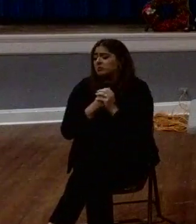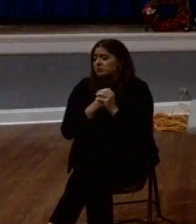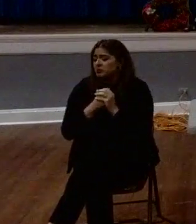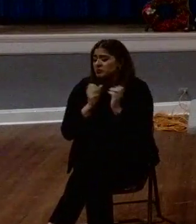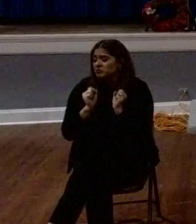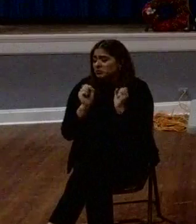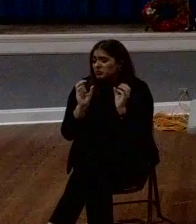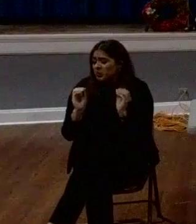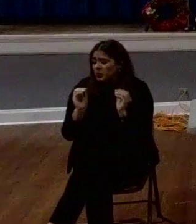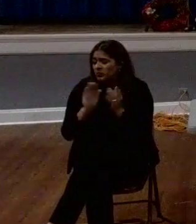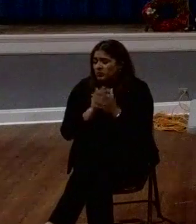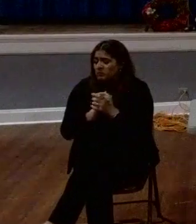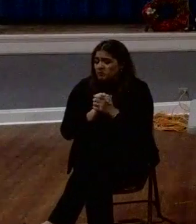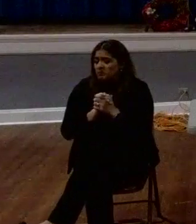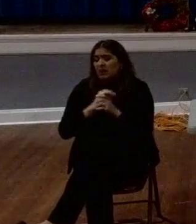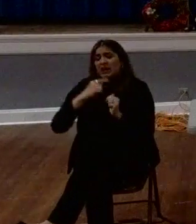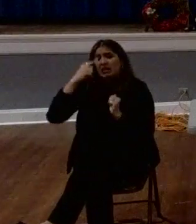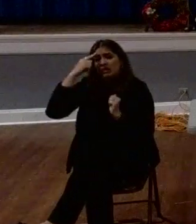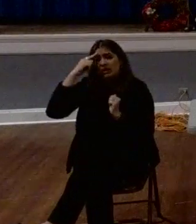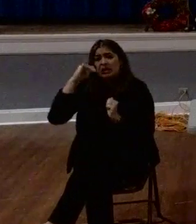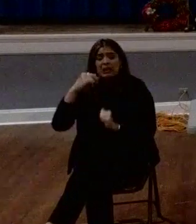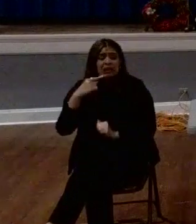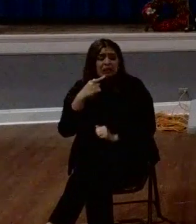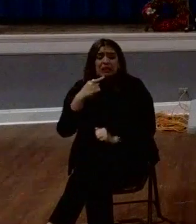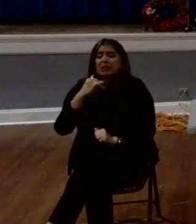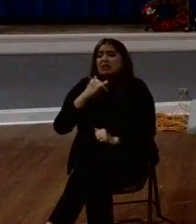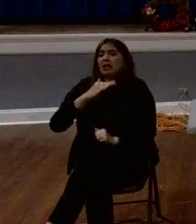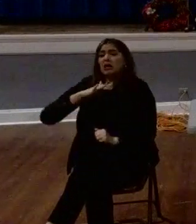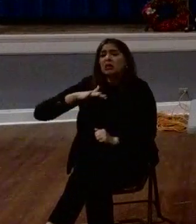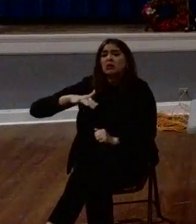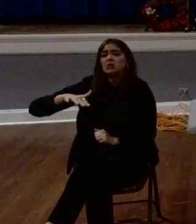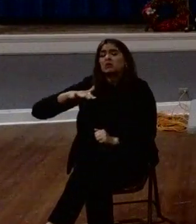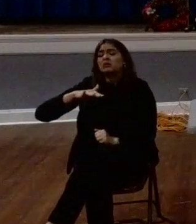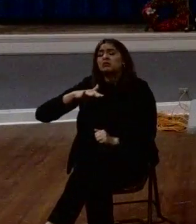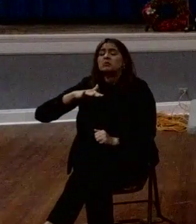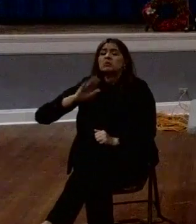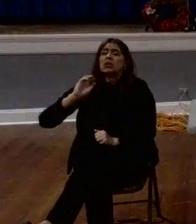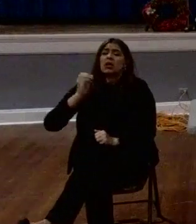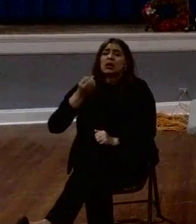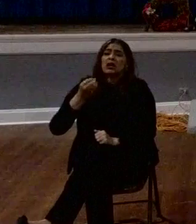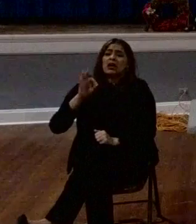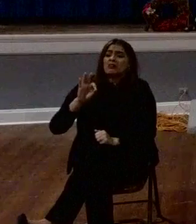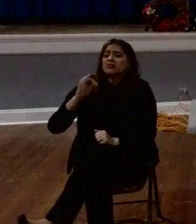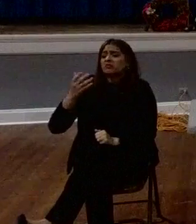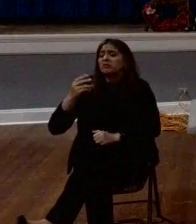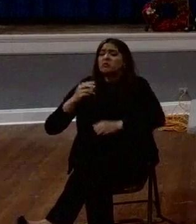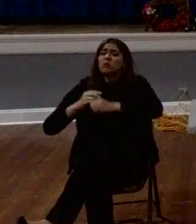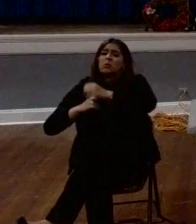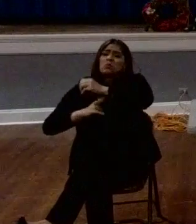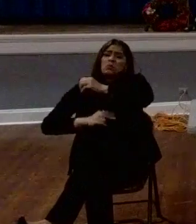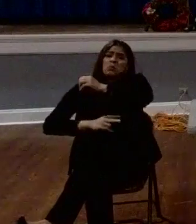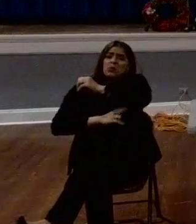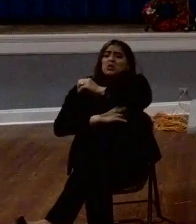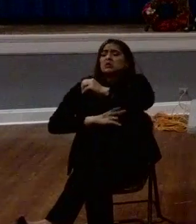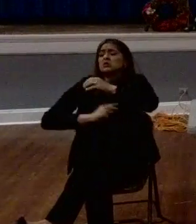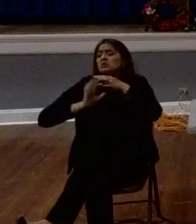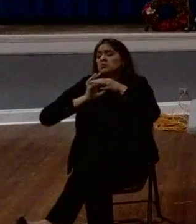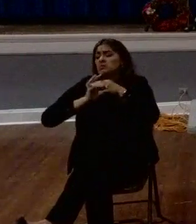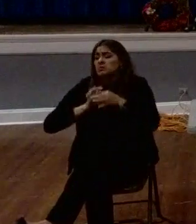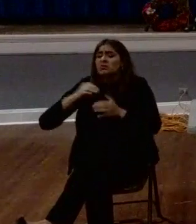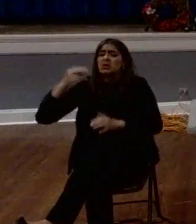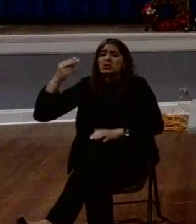I think that this location of this Hay Street Bridge Park,